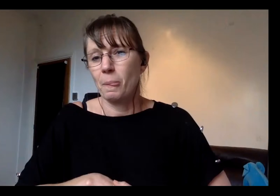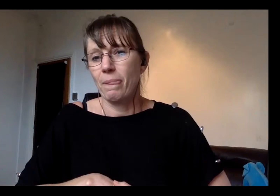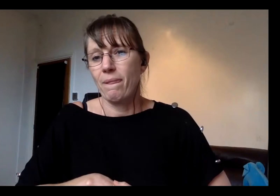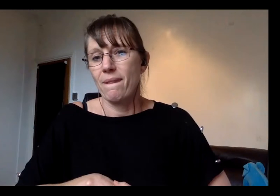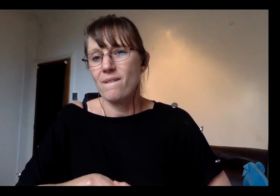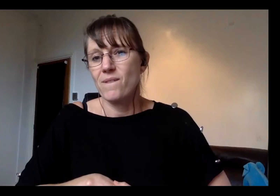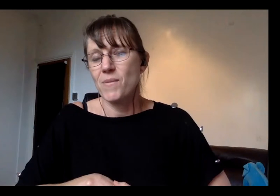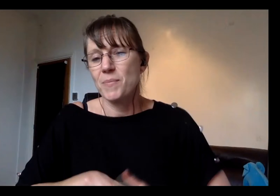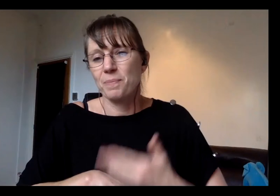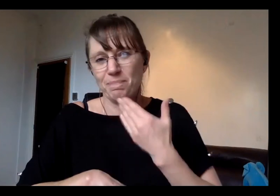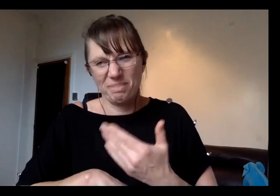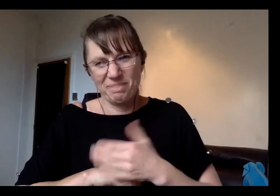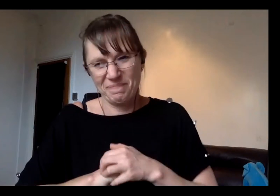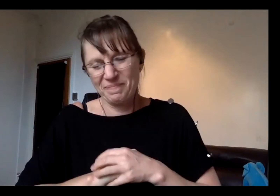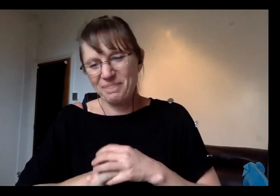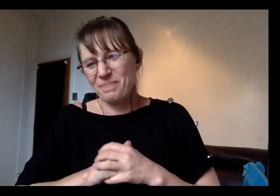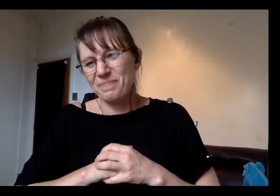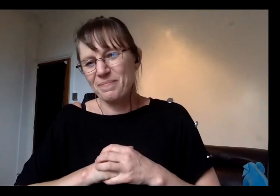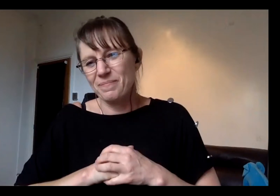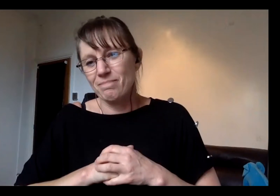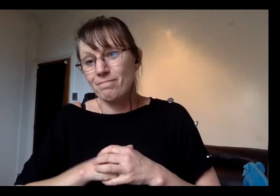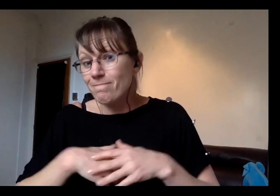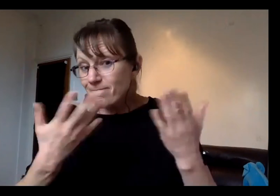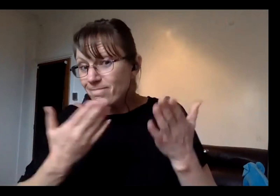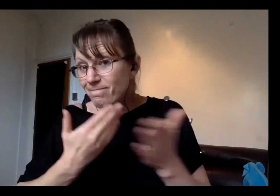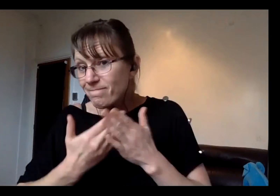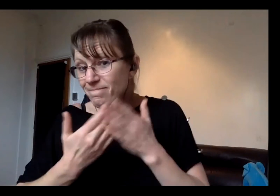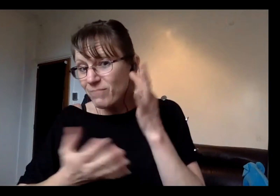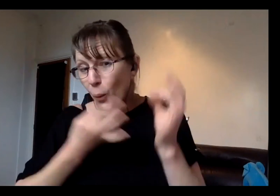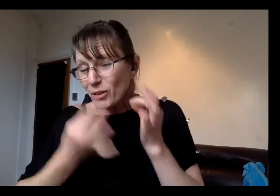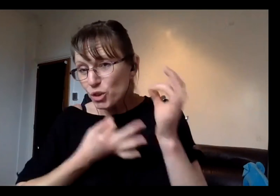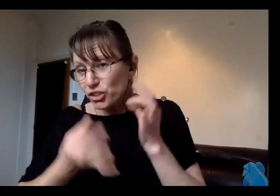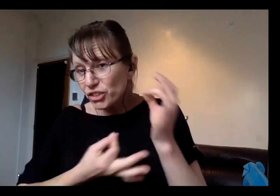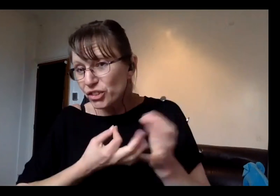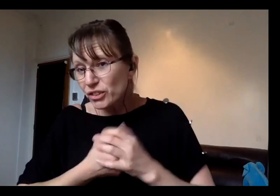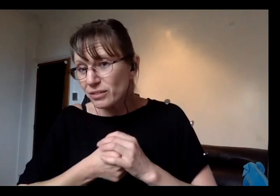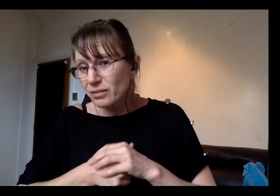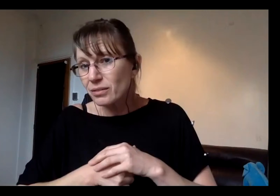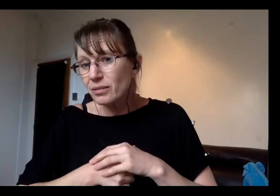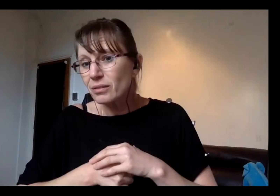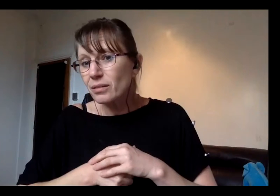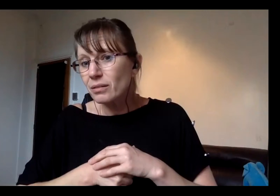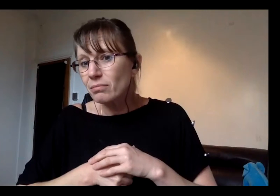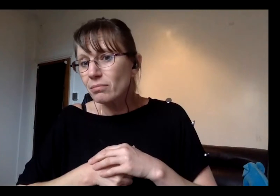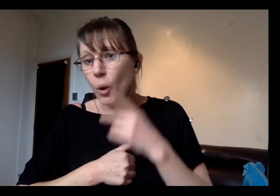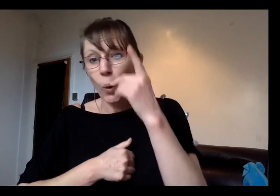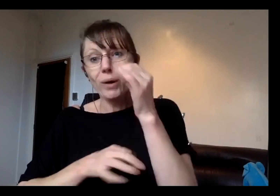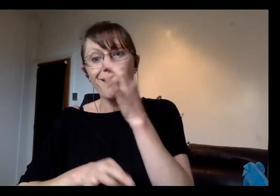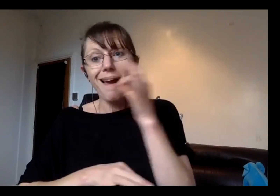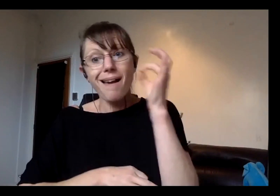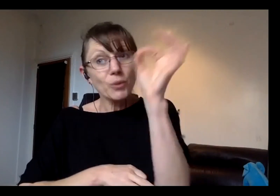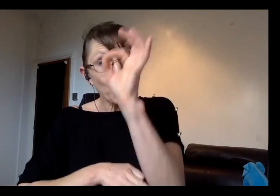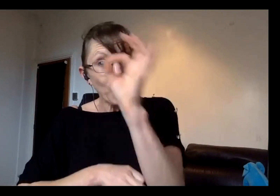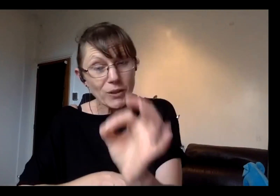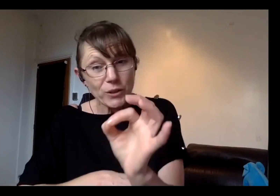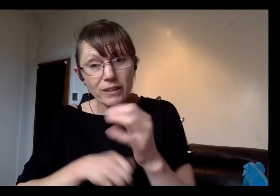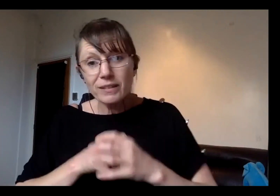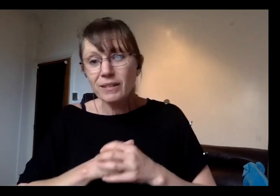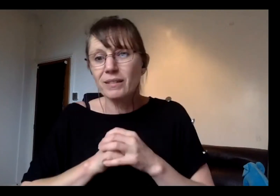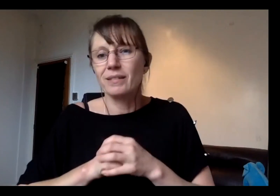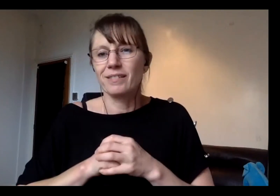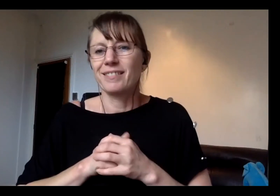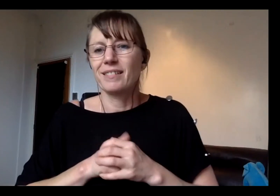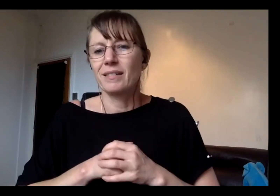Nice, thank you. Are there any more questions for Marcel? Could I ask a question? Yes, of